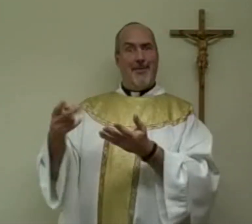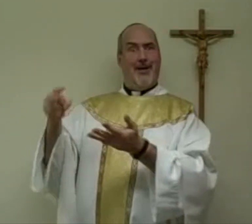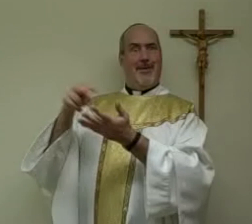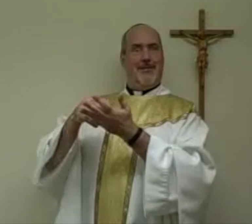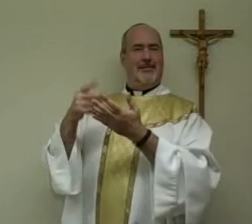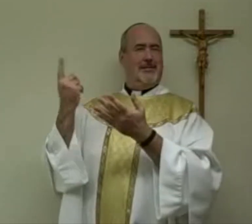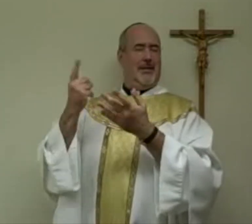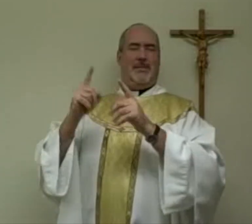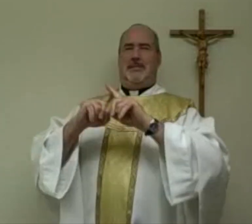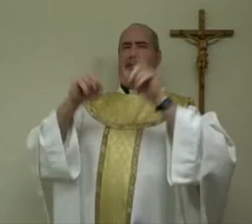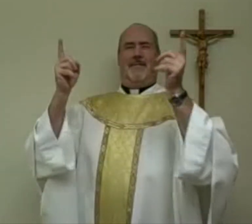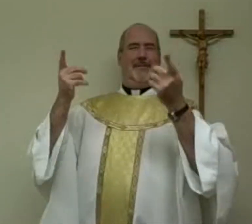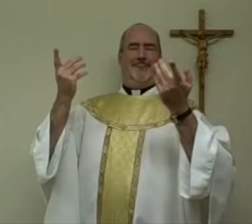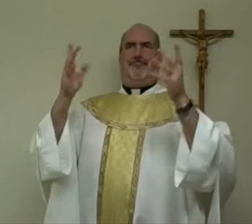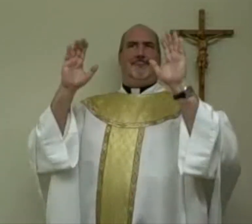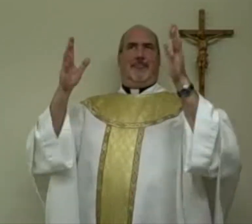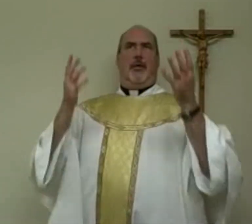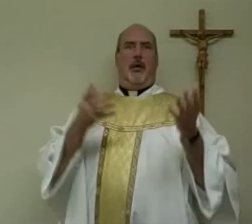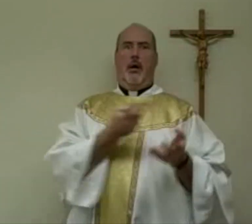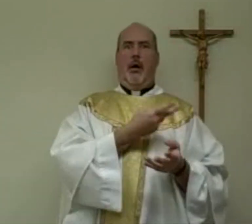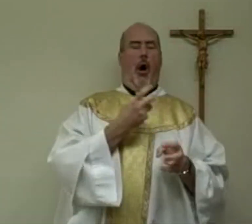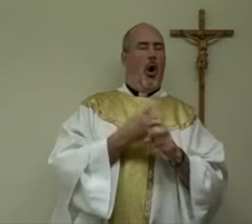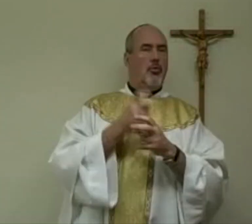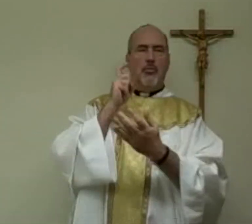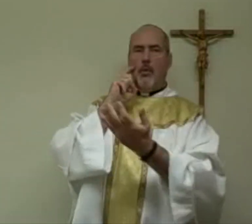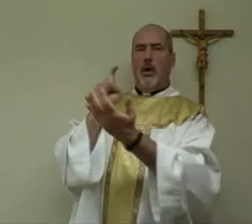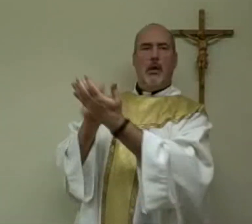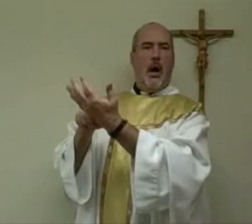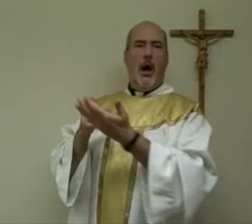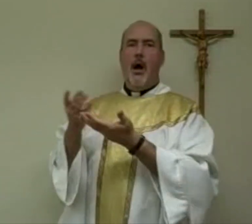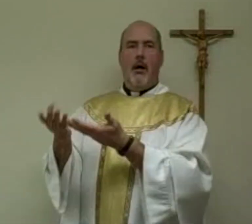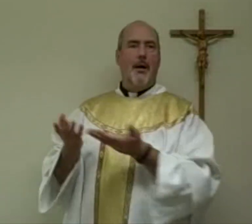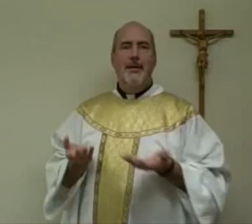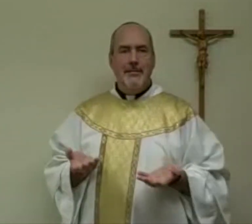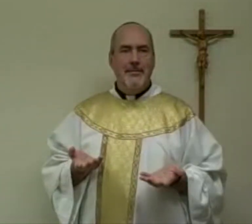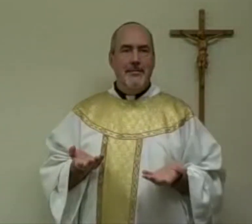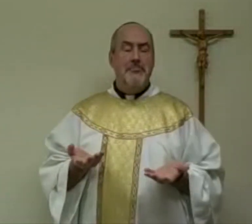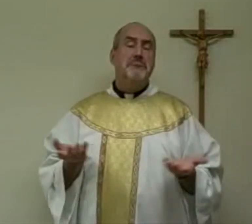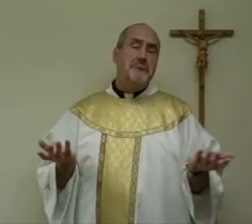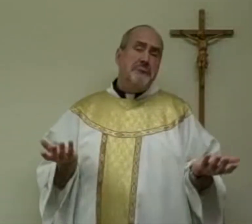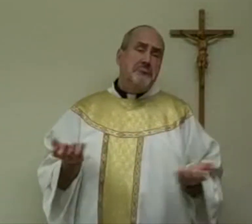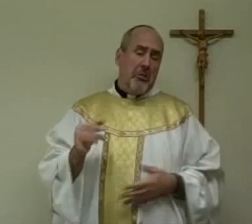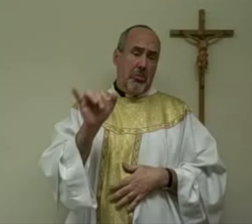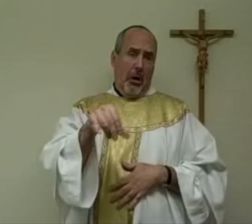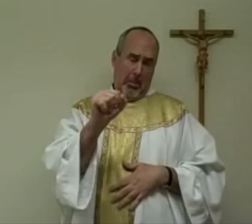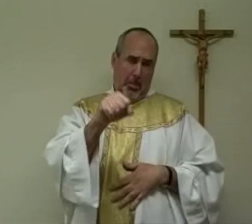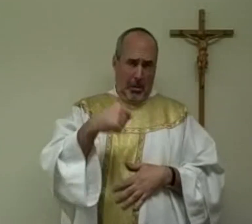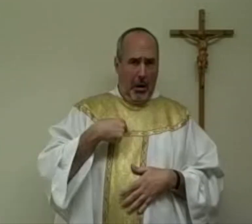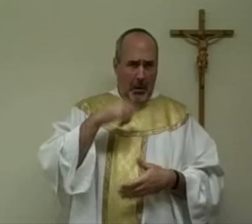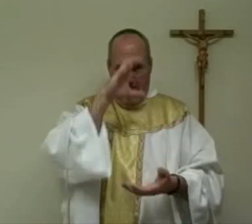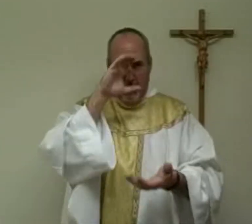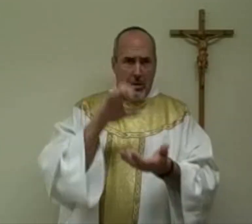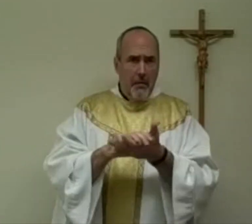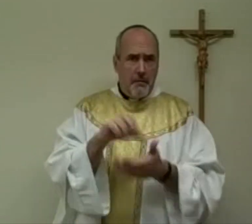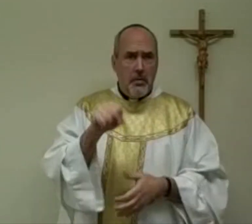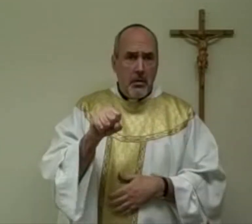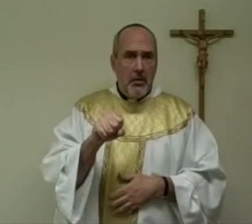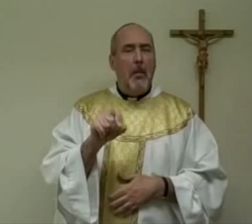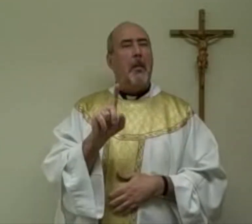from what his earthly body was like before he died and rose, so that they weren't able to recognize him yet. And I believe